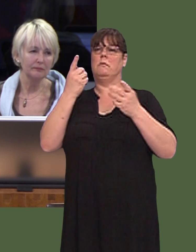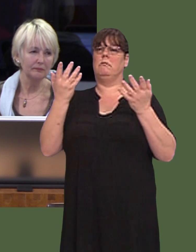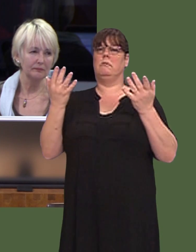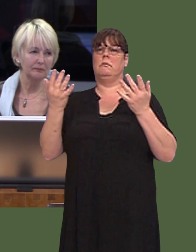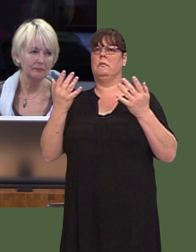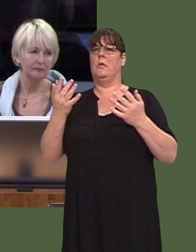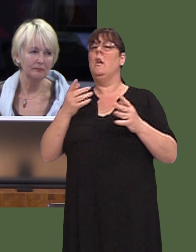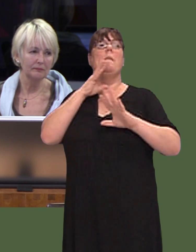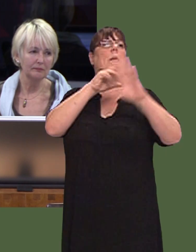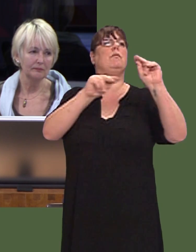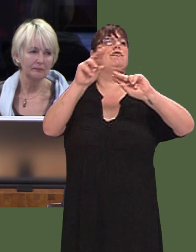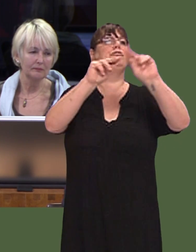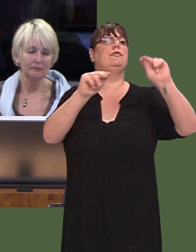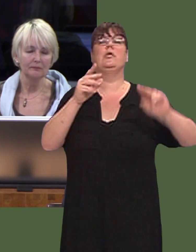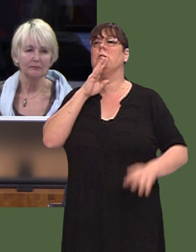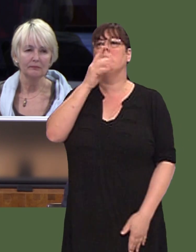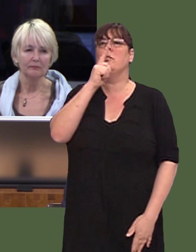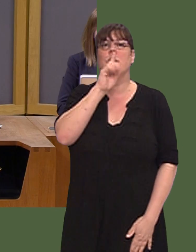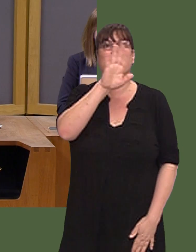Welsh education would be consigned to the dustbin.